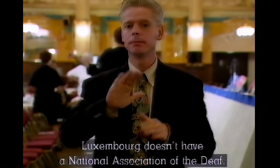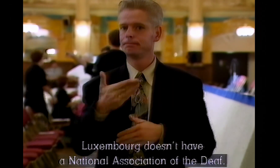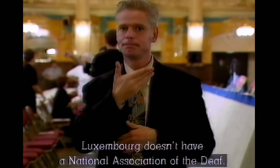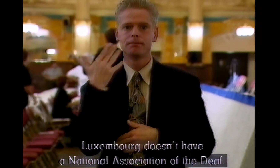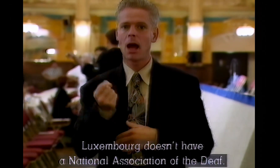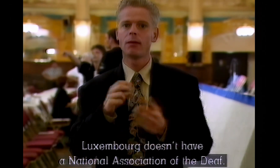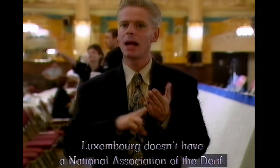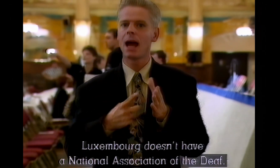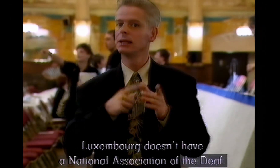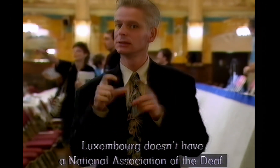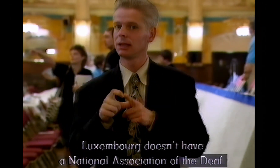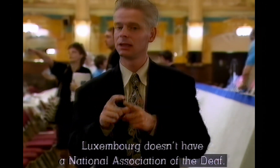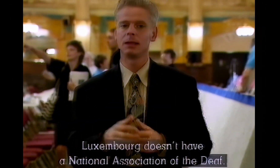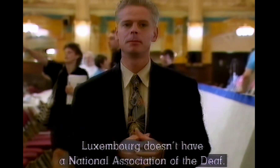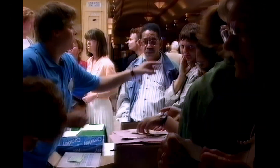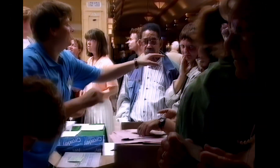a national association for the deaf.